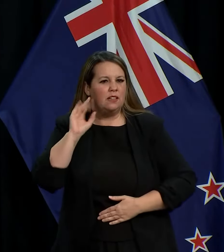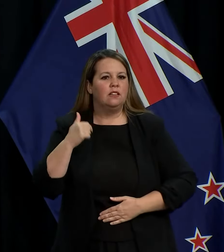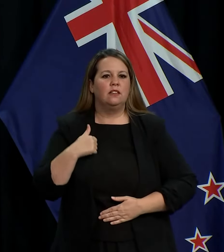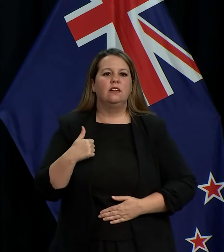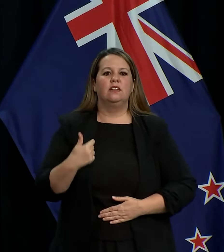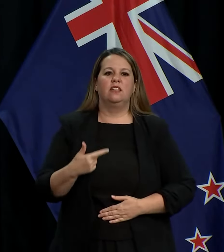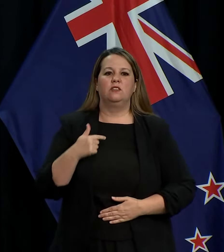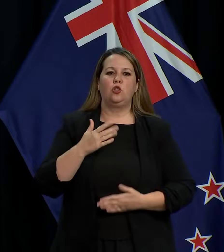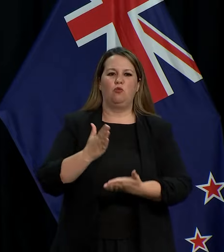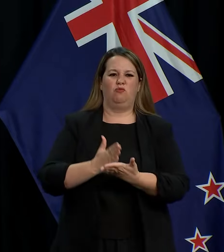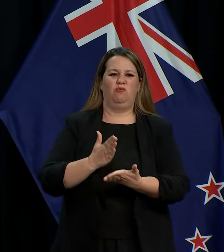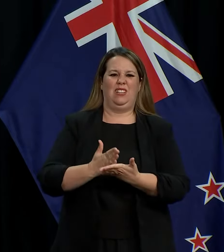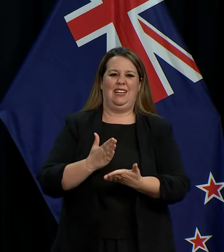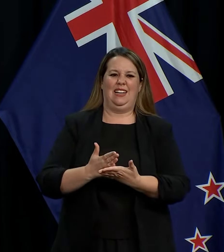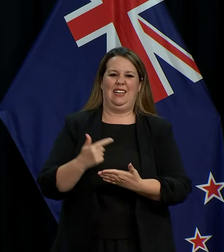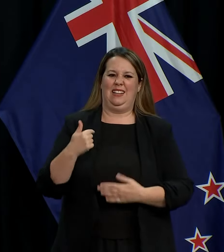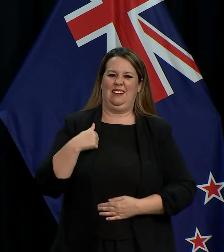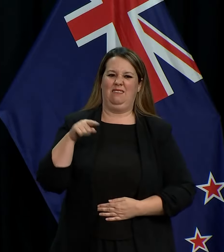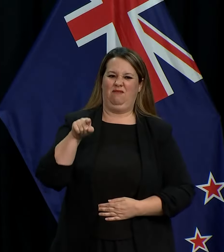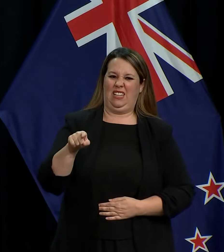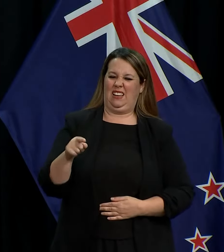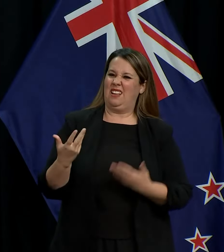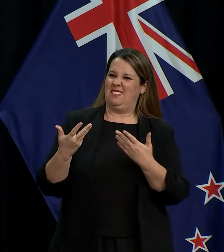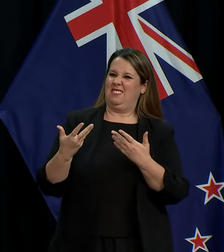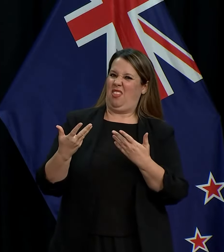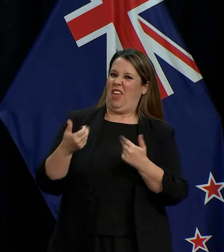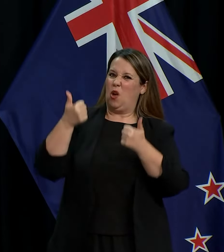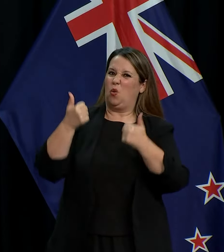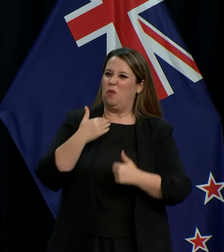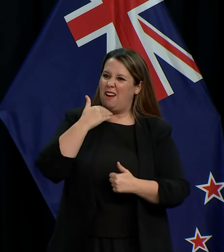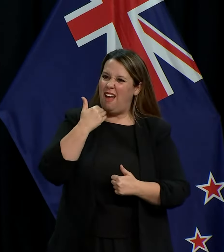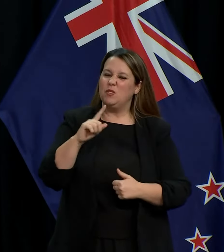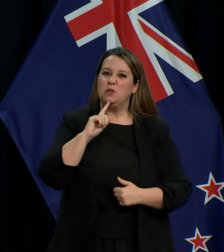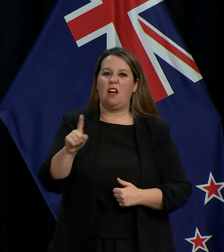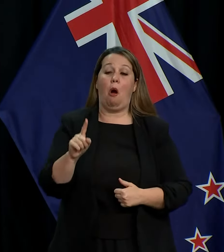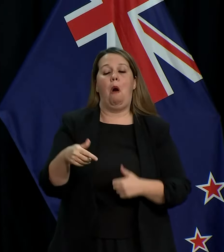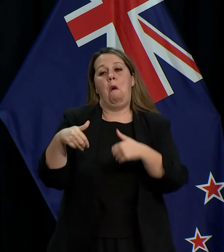refer here, Henry, to what I've been told, which is that